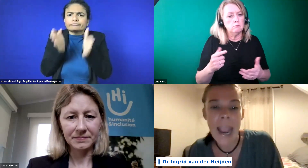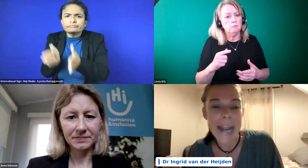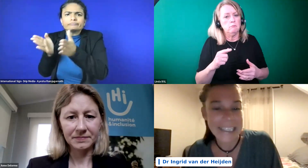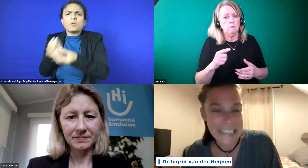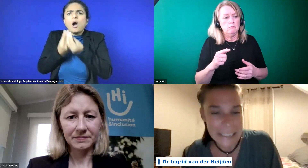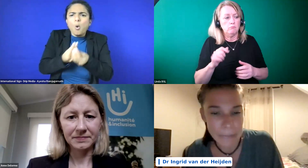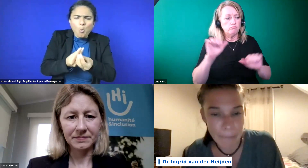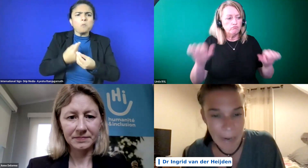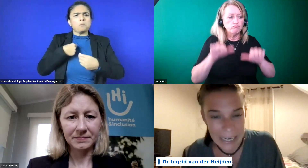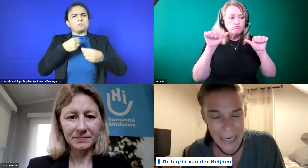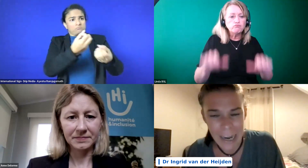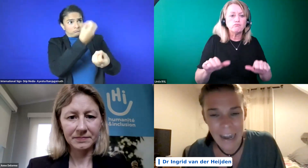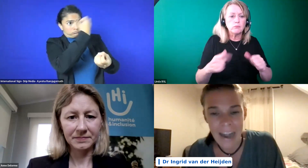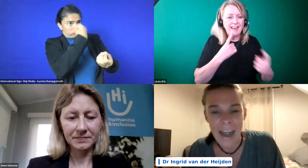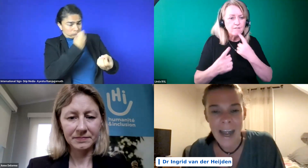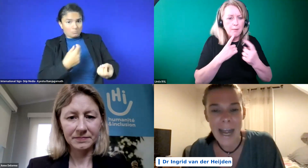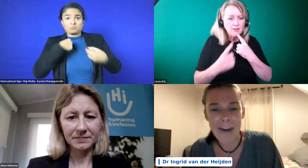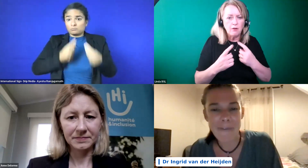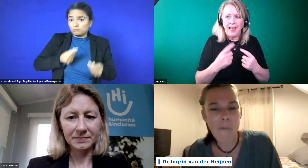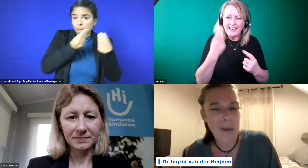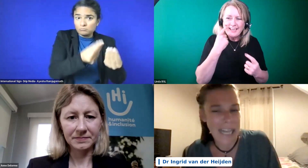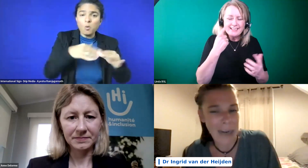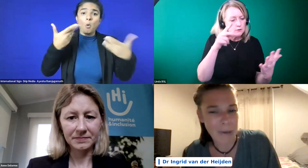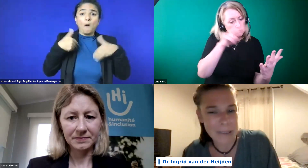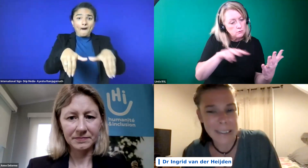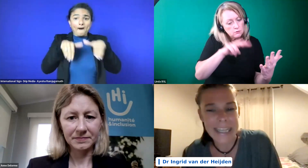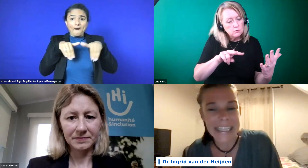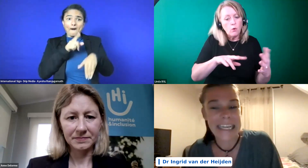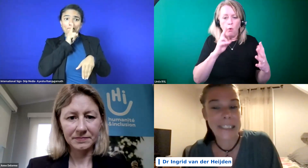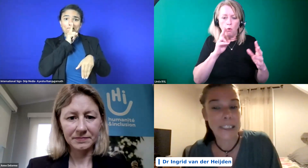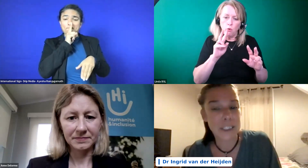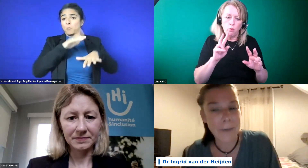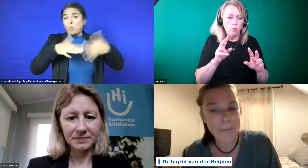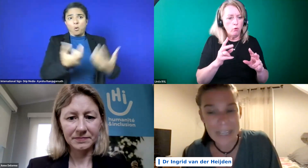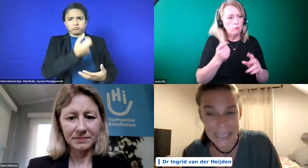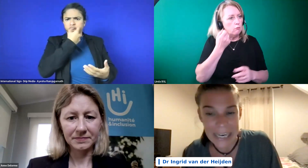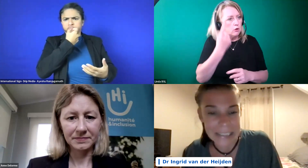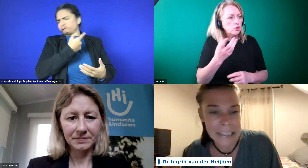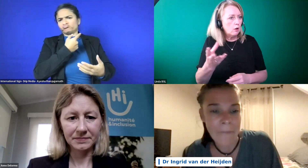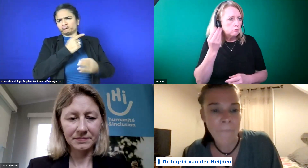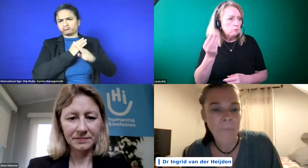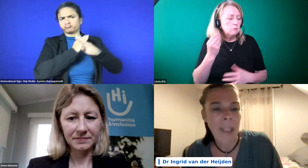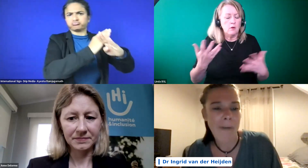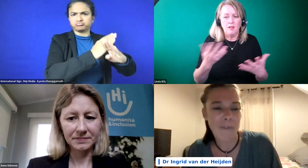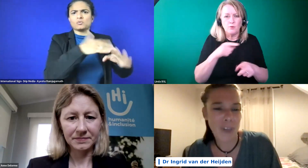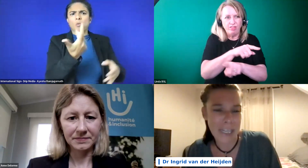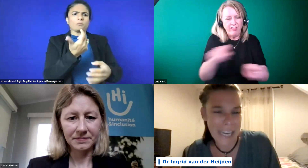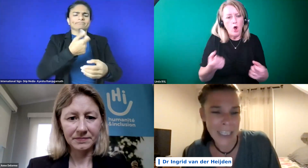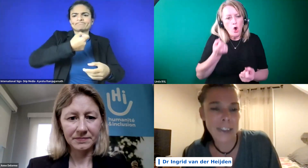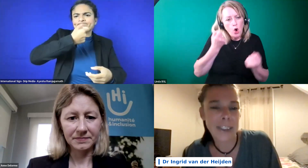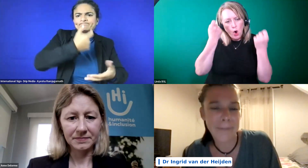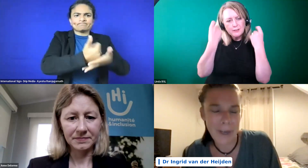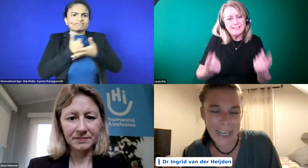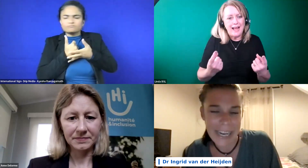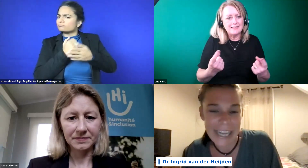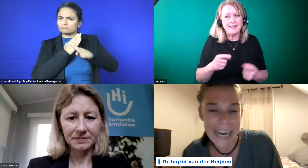reasonable, accessible manner, in a form and language that's understood by the client, and for the